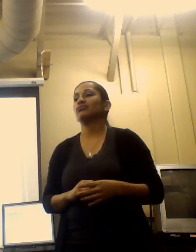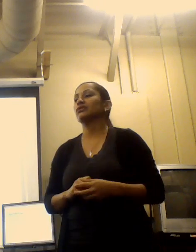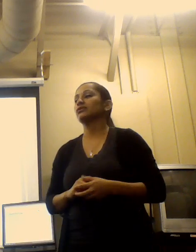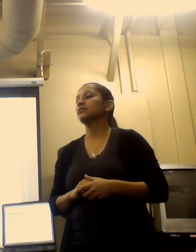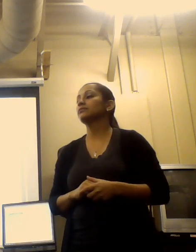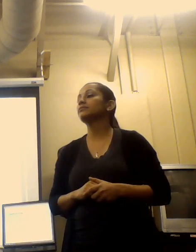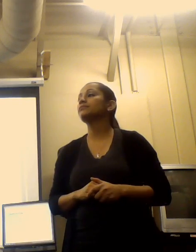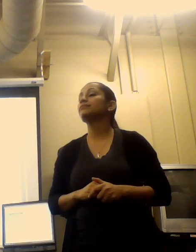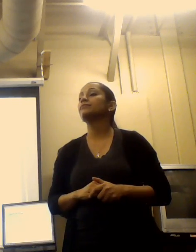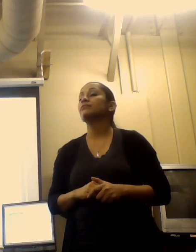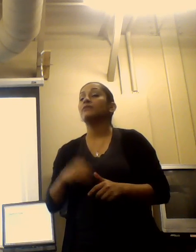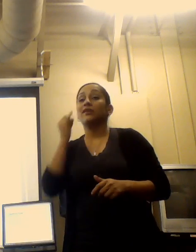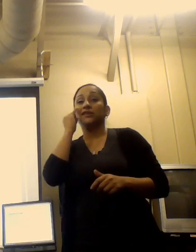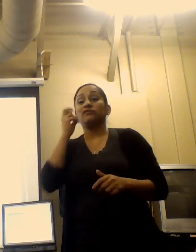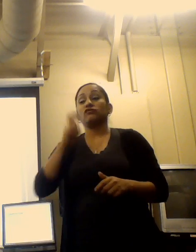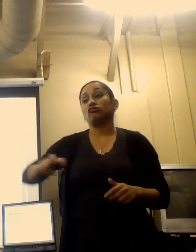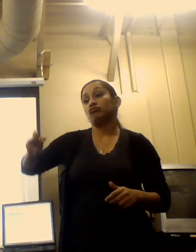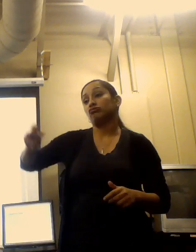especially when you're traveling.